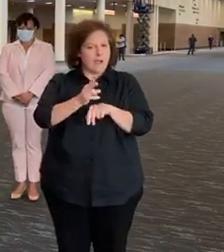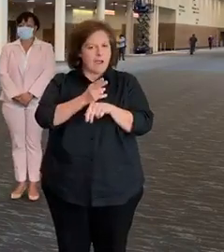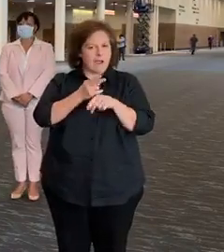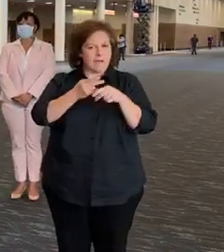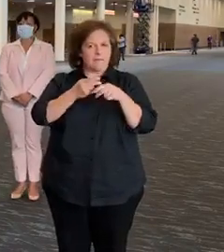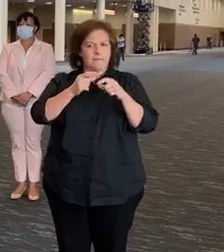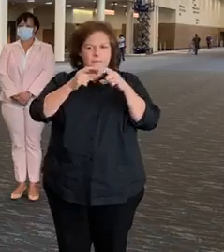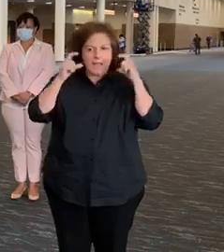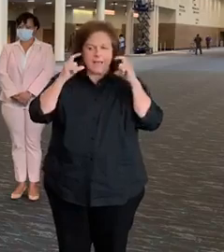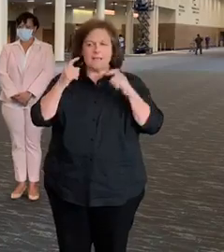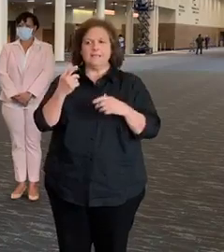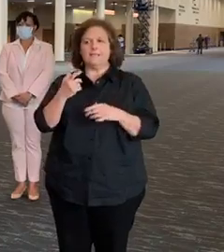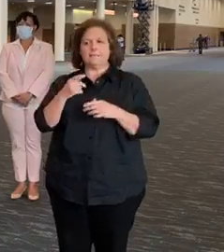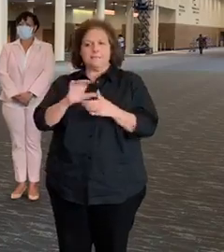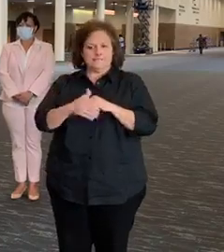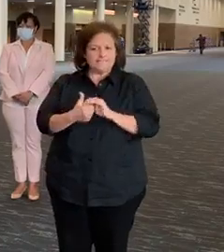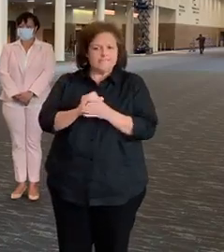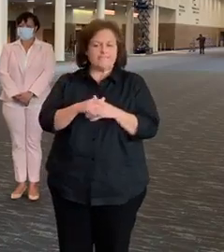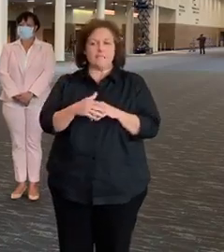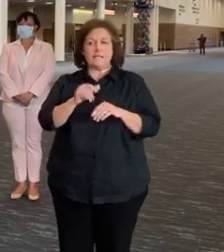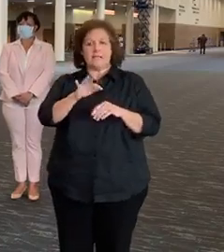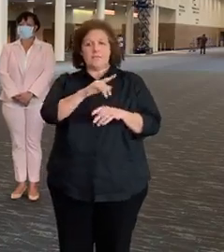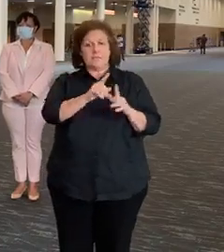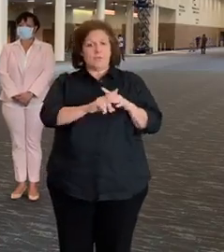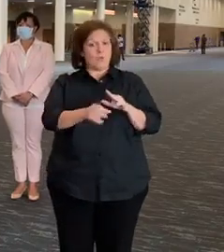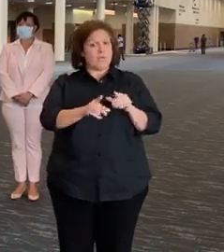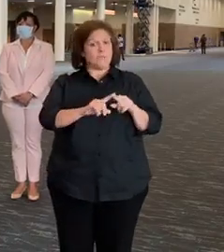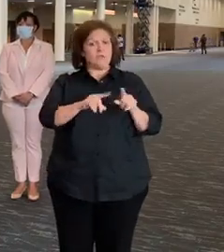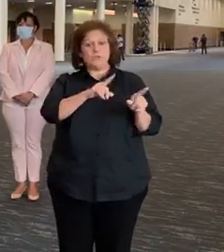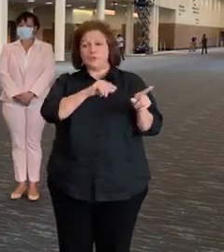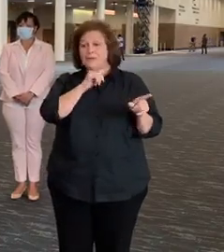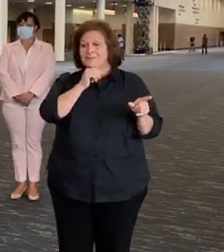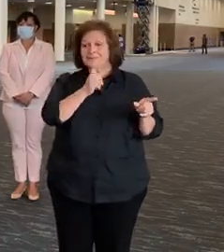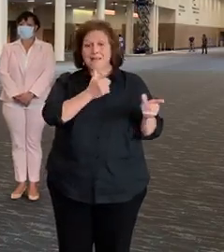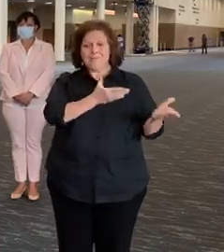hand sanitizer. So even if you evacuated and you didn't grab your